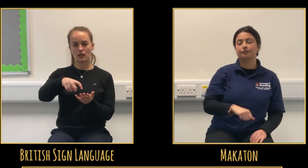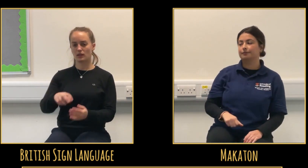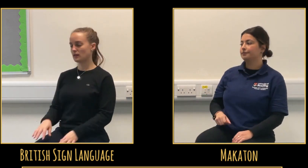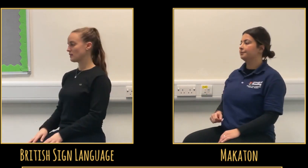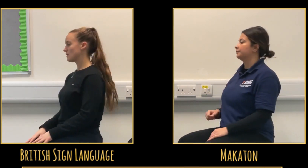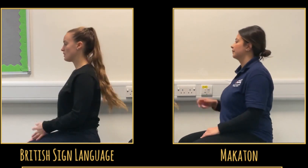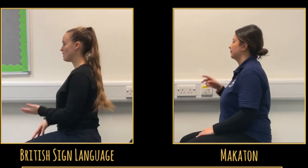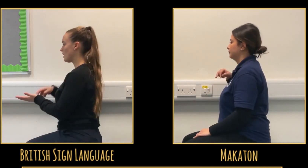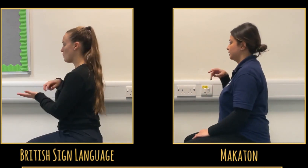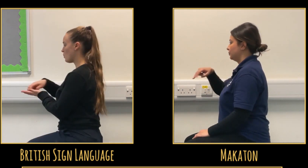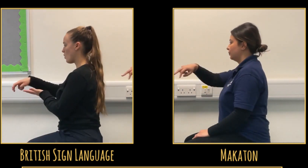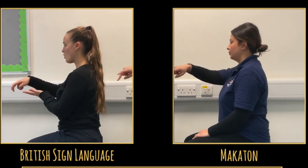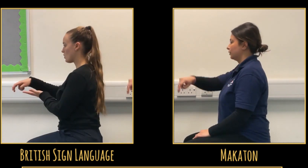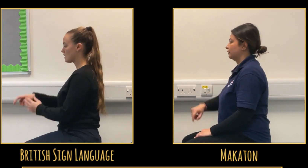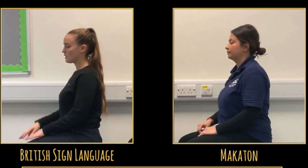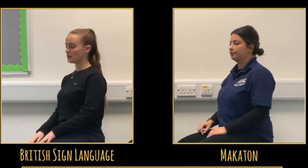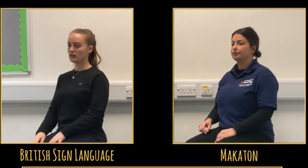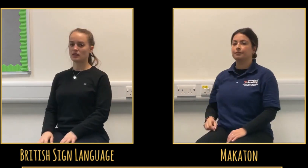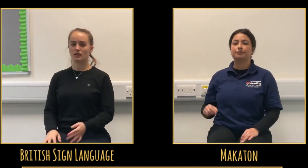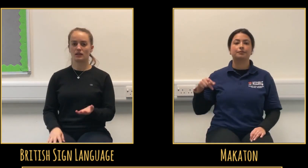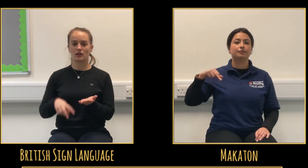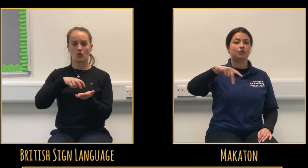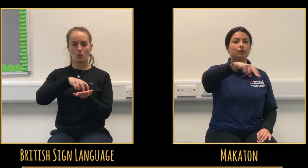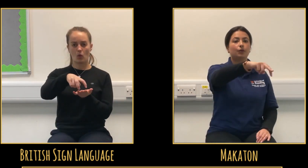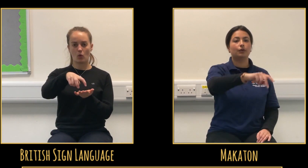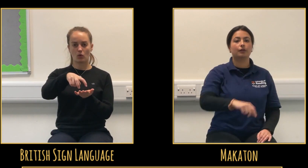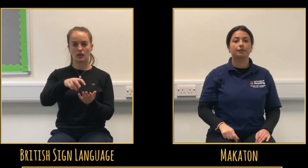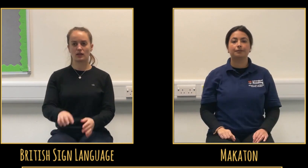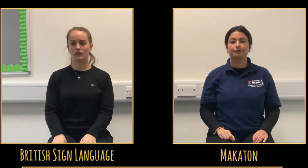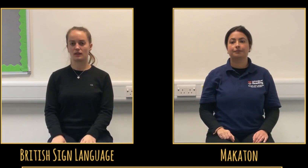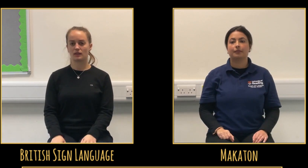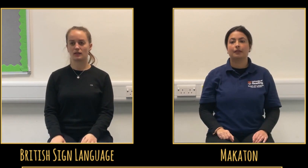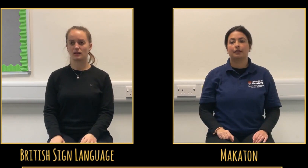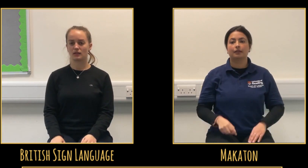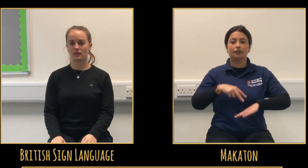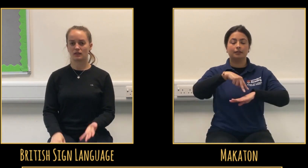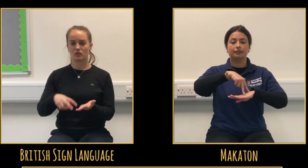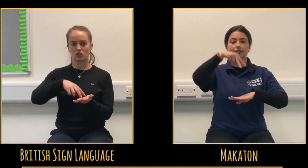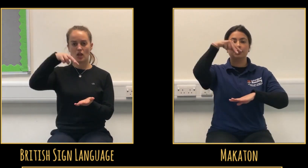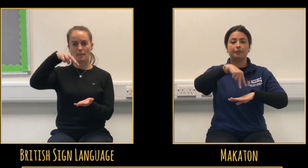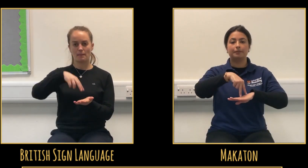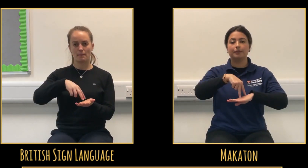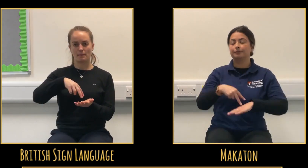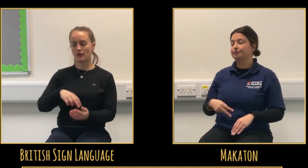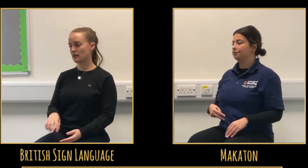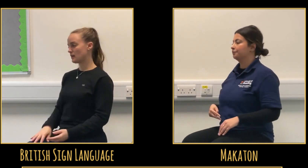walk. To walk. To walk. To jump. To